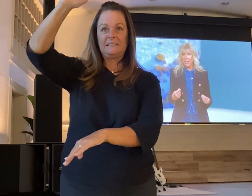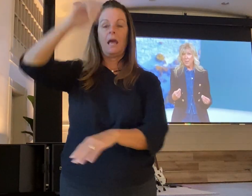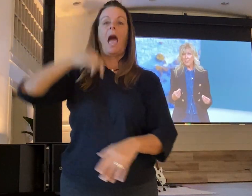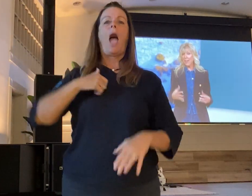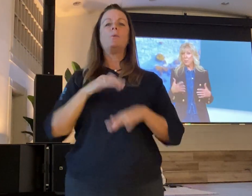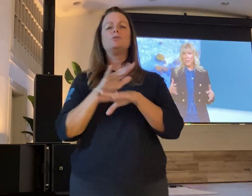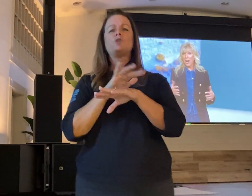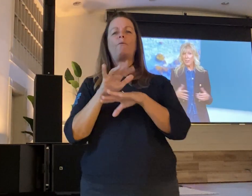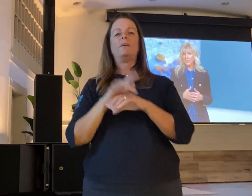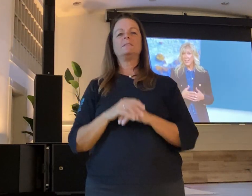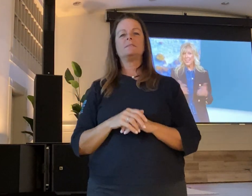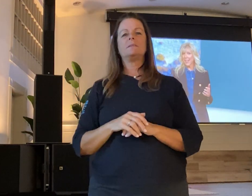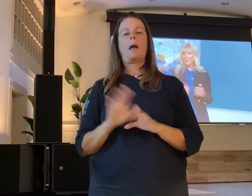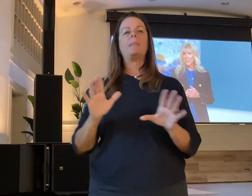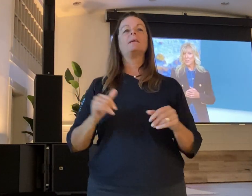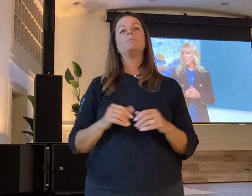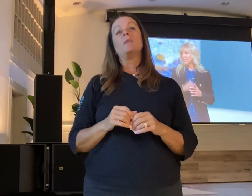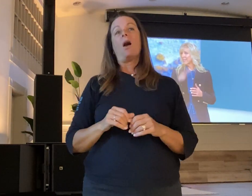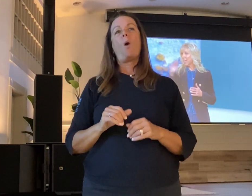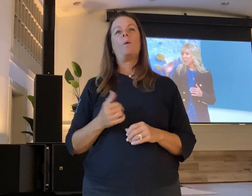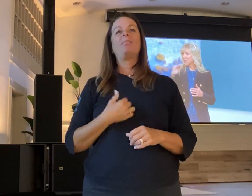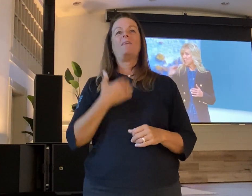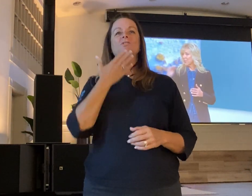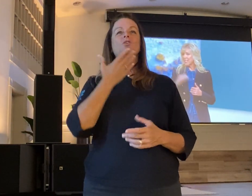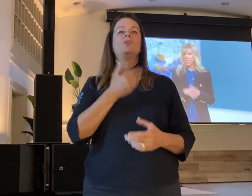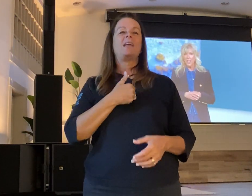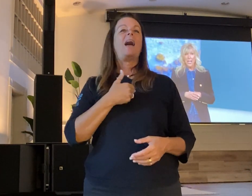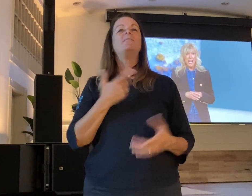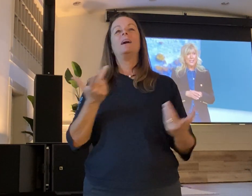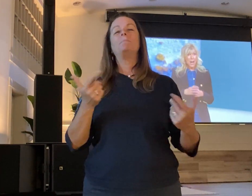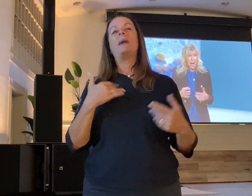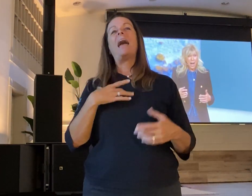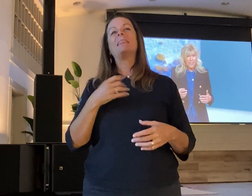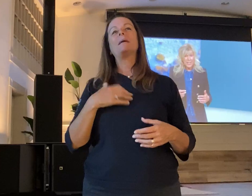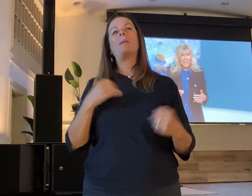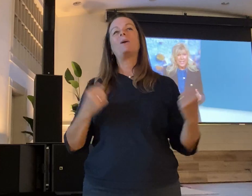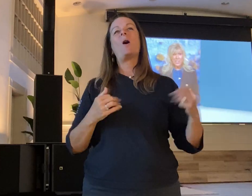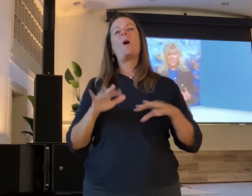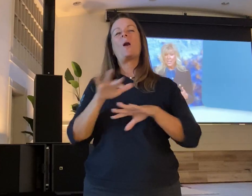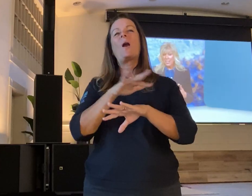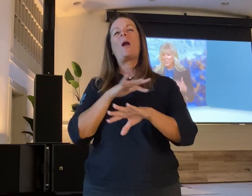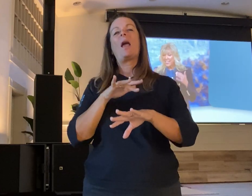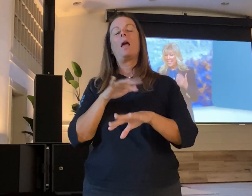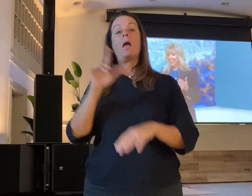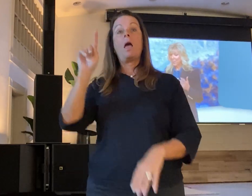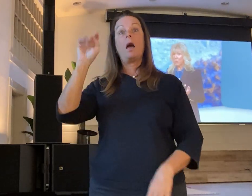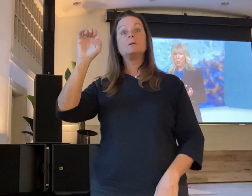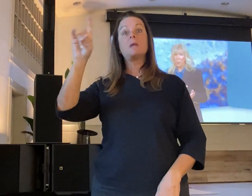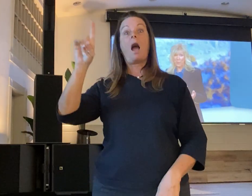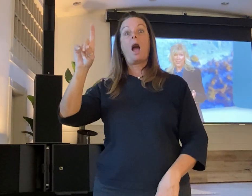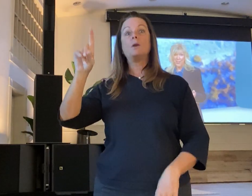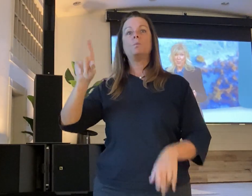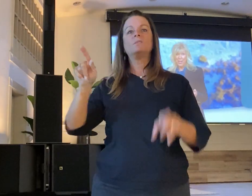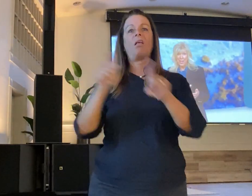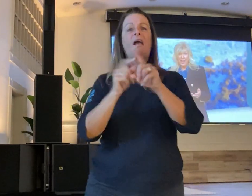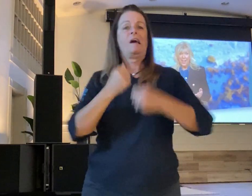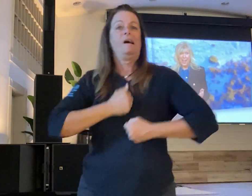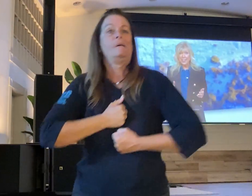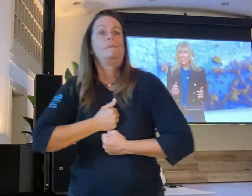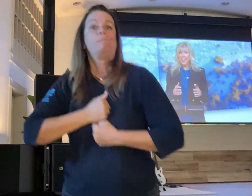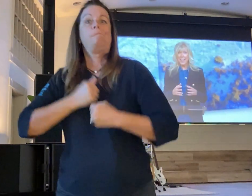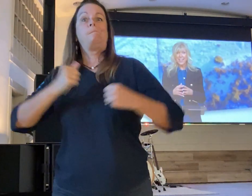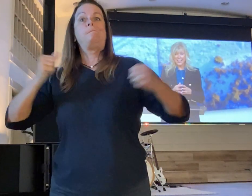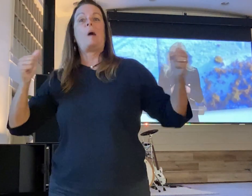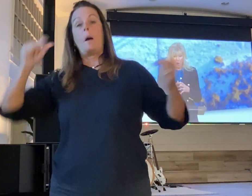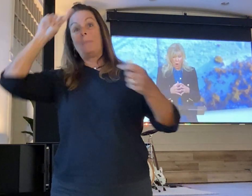surfacey, okay? Because that's where I got. I was like, yeah, I'm just gonna stay on the surface here. And Todd, he just kicks the door open,